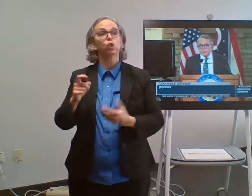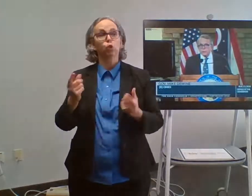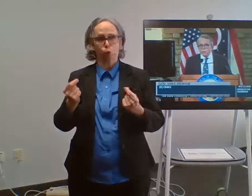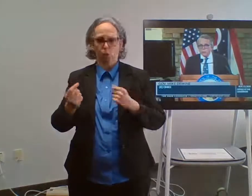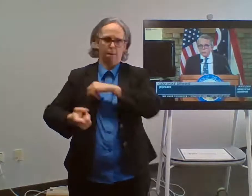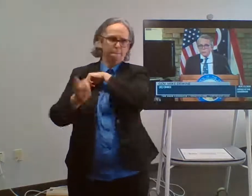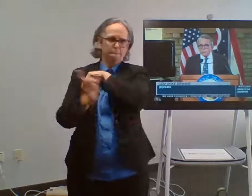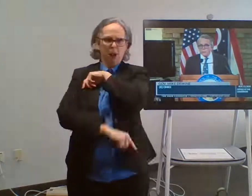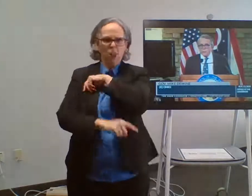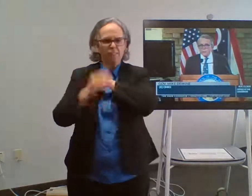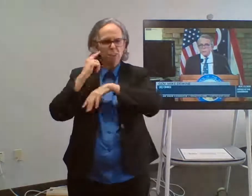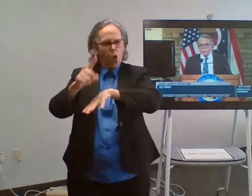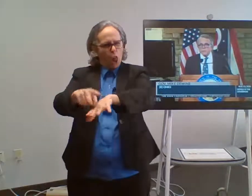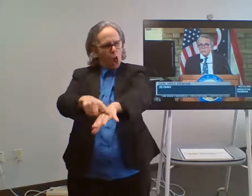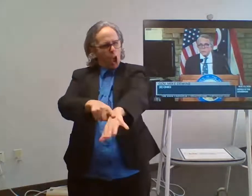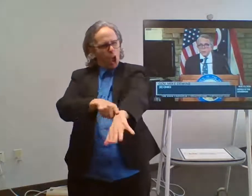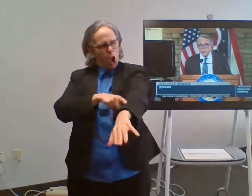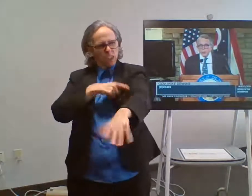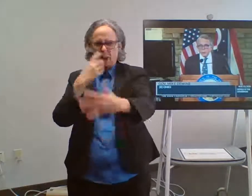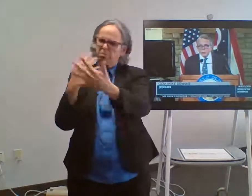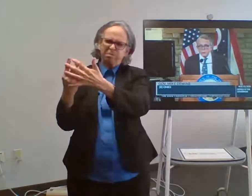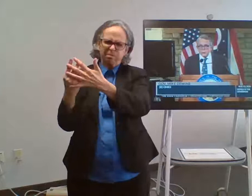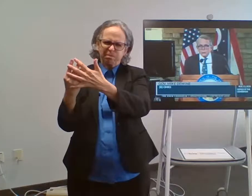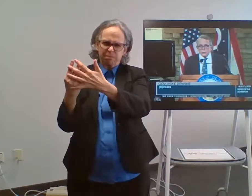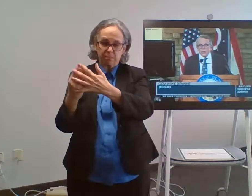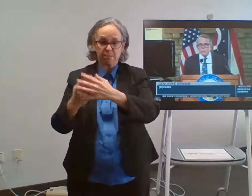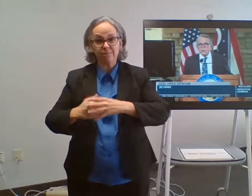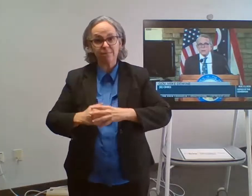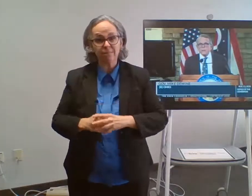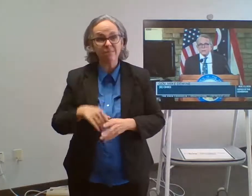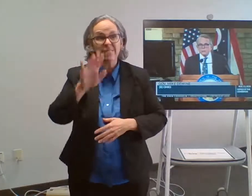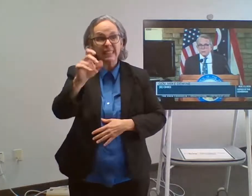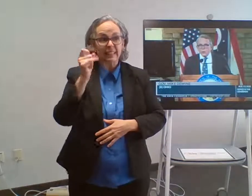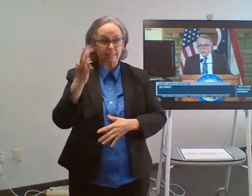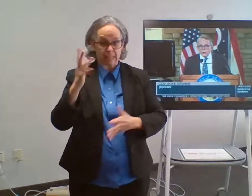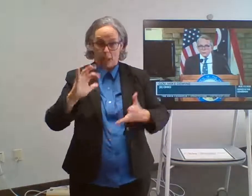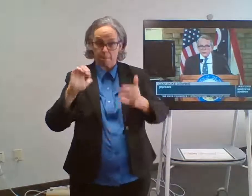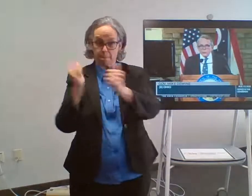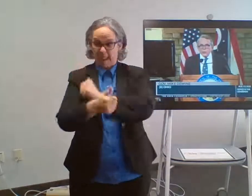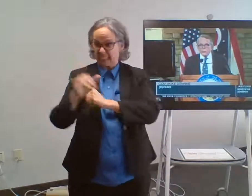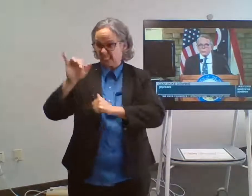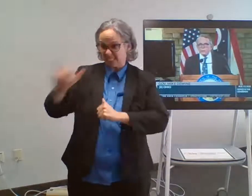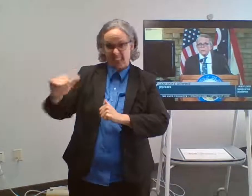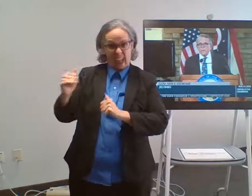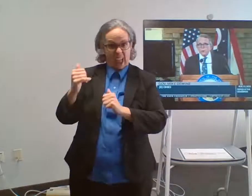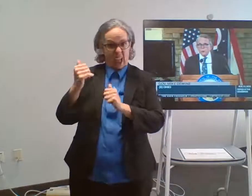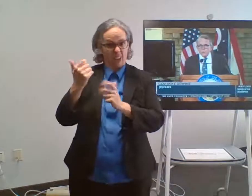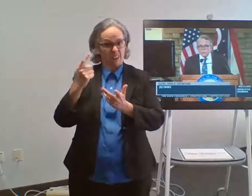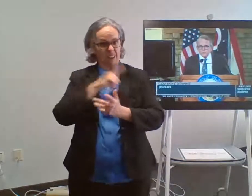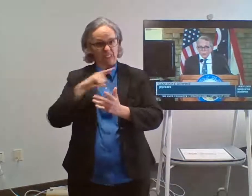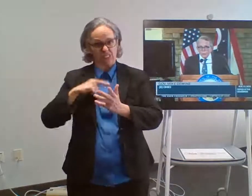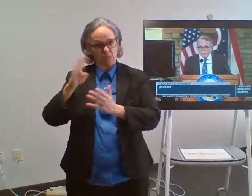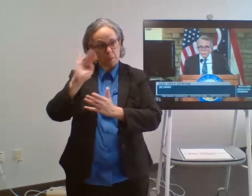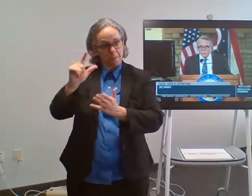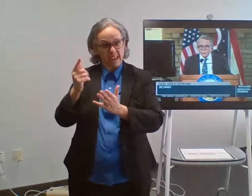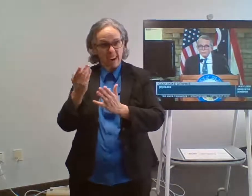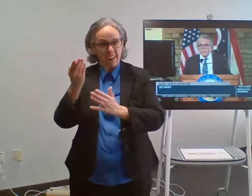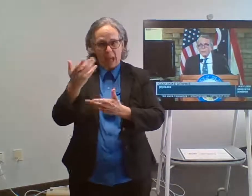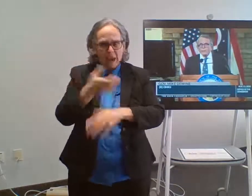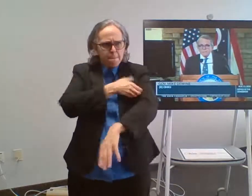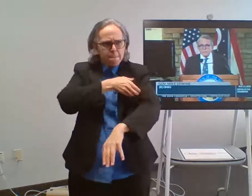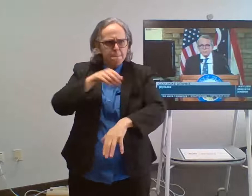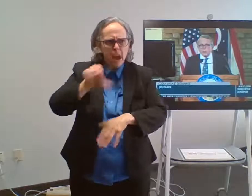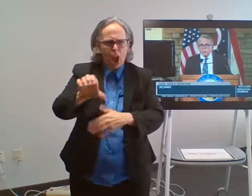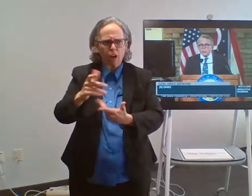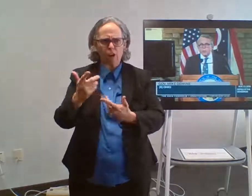that, if we can pass this and give this to our prosecutors and give this to our sheriffs and give this to our police department, particularly